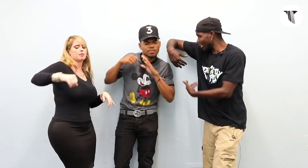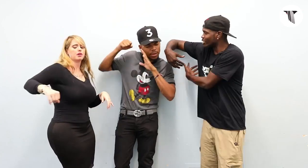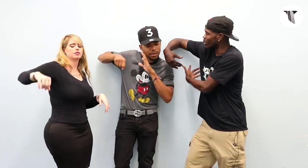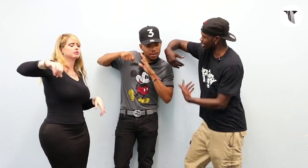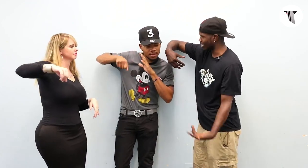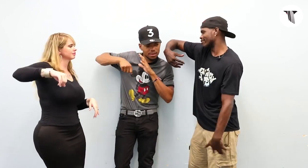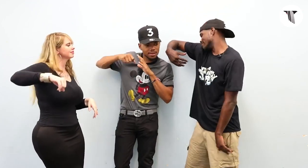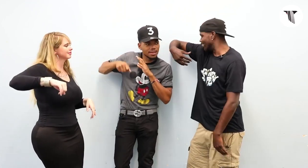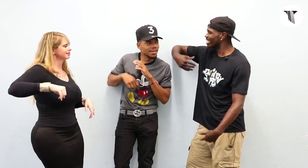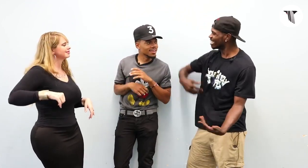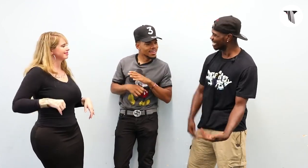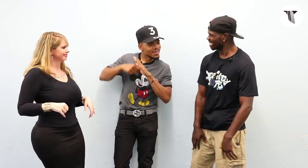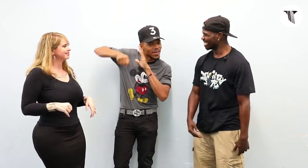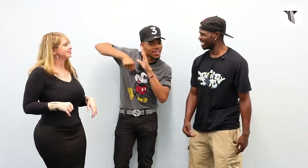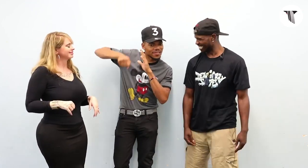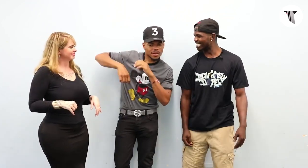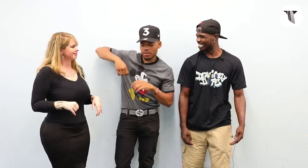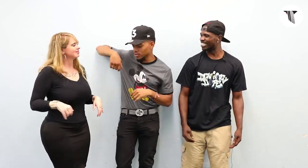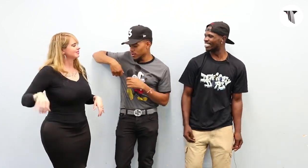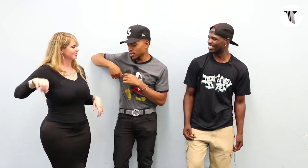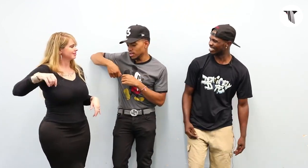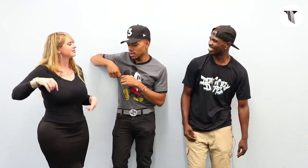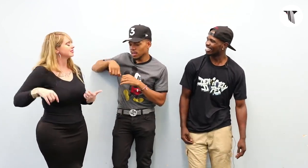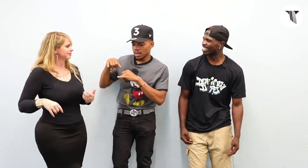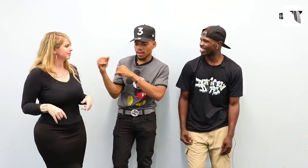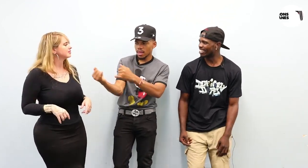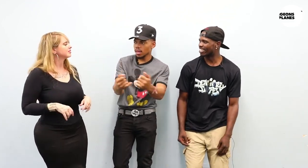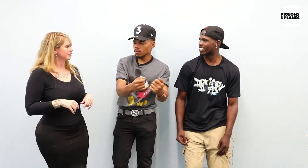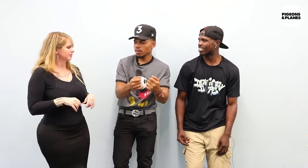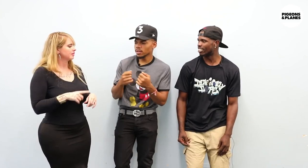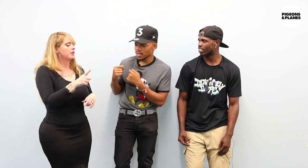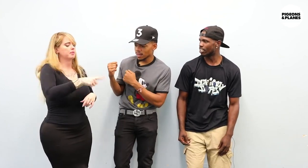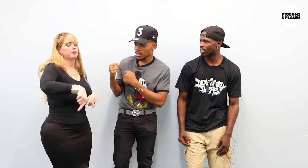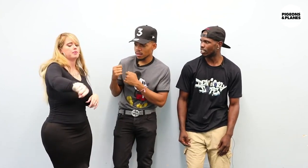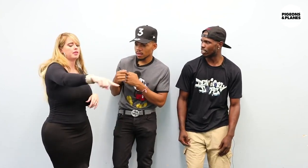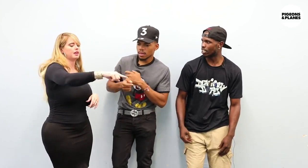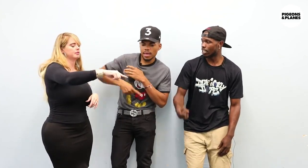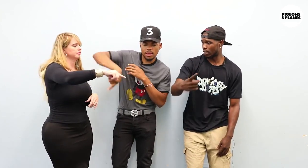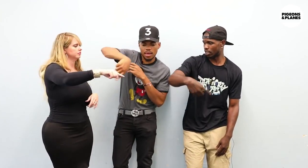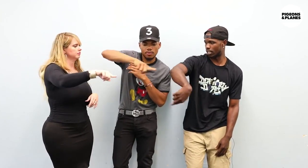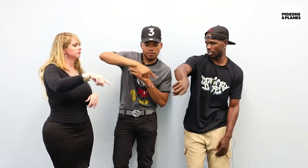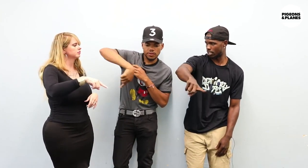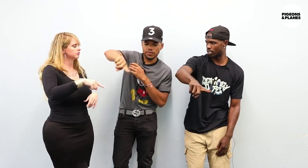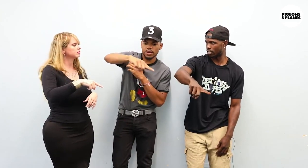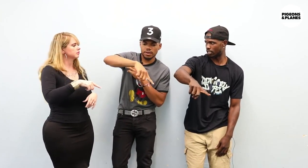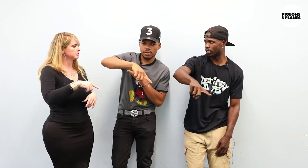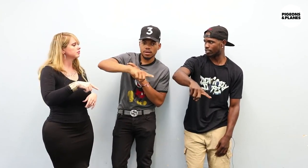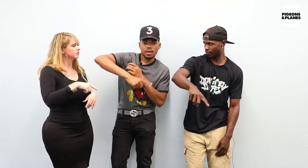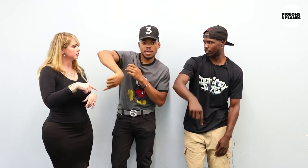Make sure it's like it's not Shorty. Make a vid with Shorty and they is that they? And they with first finger and